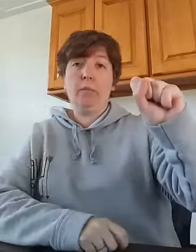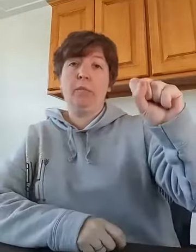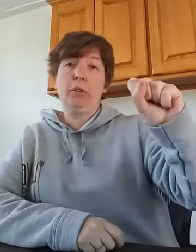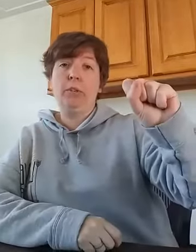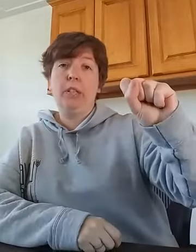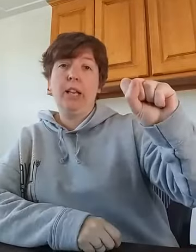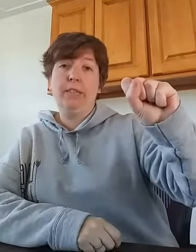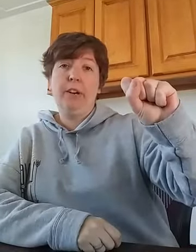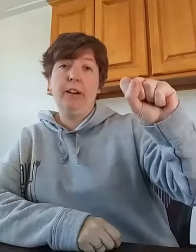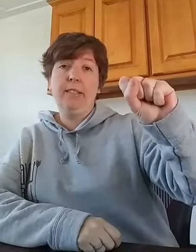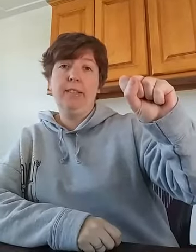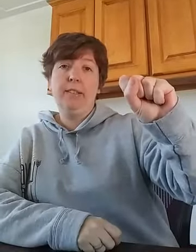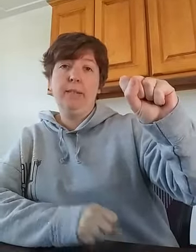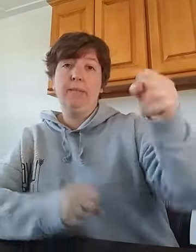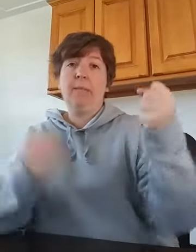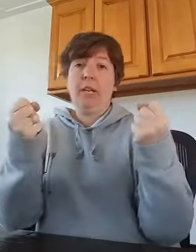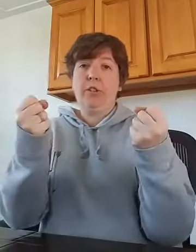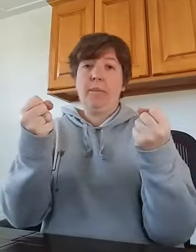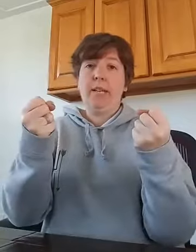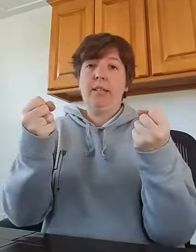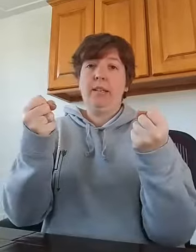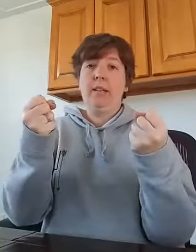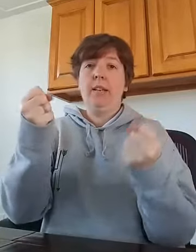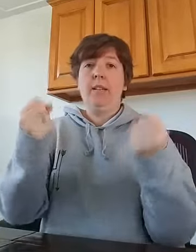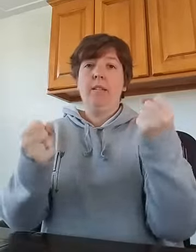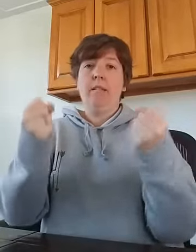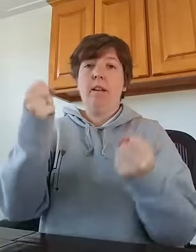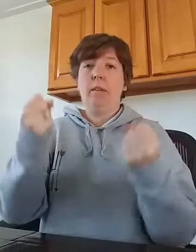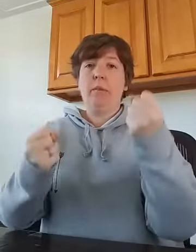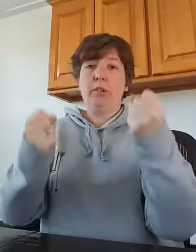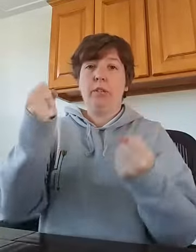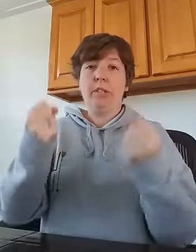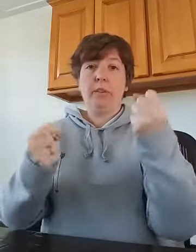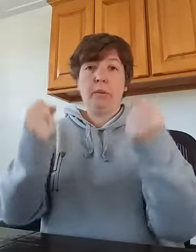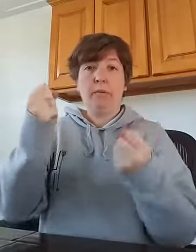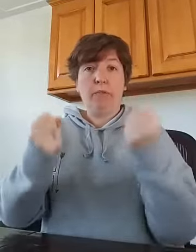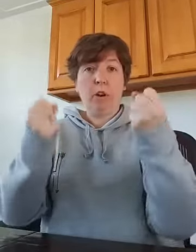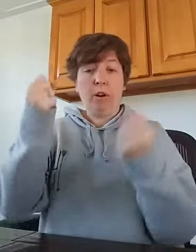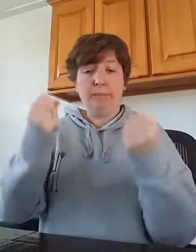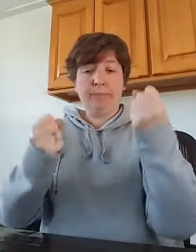we'll use the classifier S, hand shape S, and we turn the steering wheel for car.